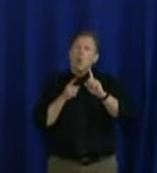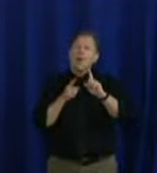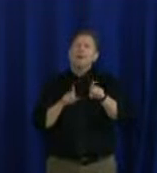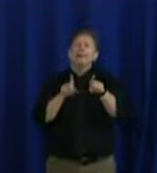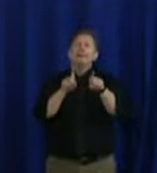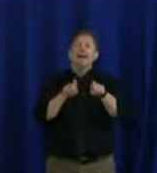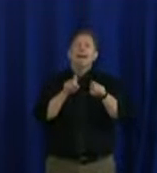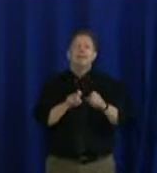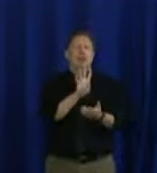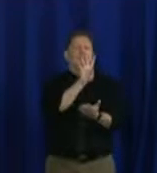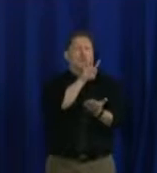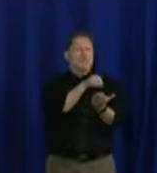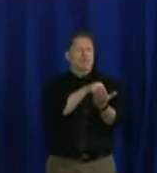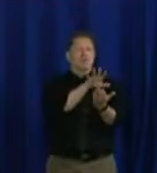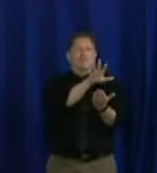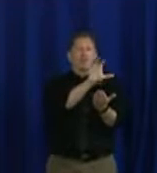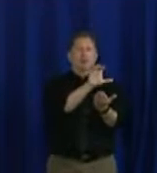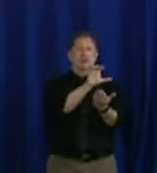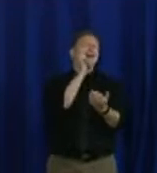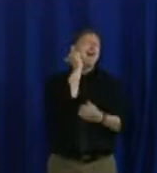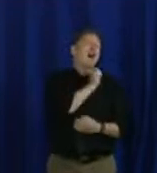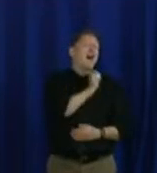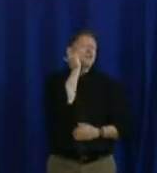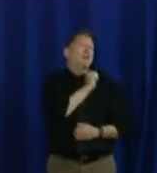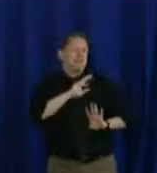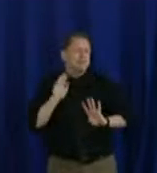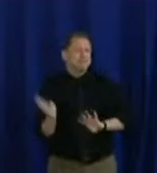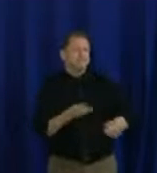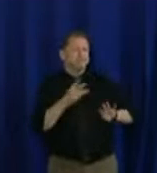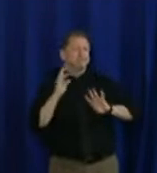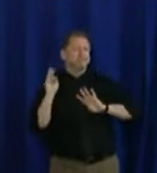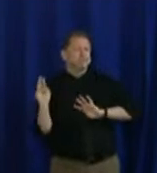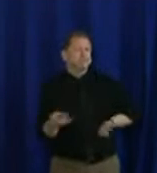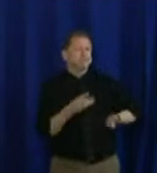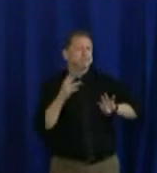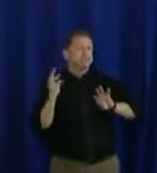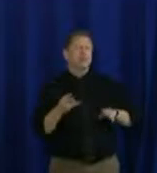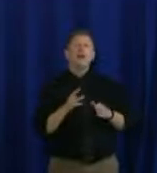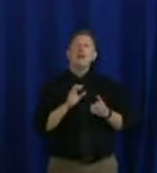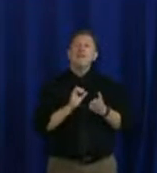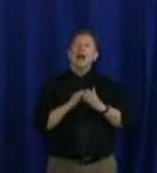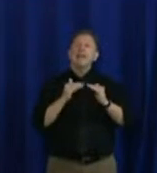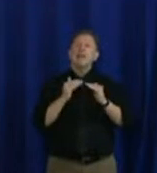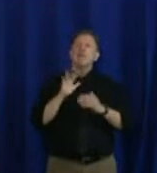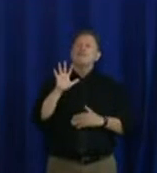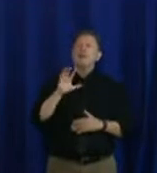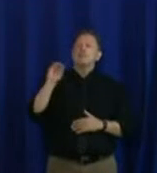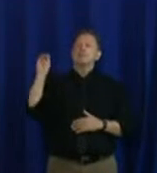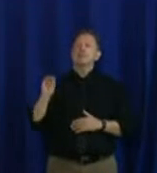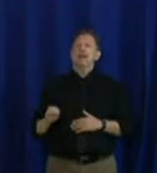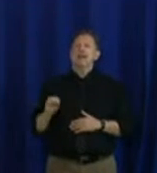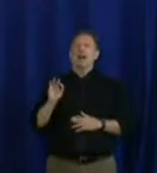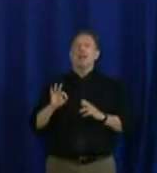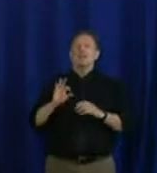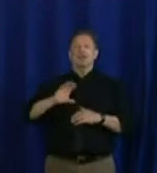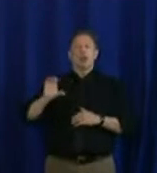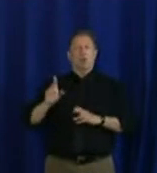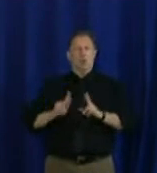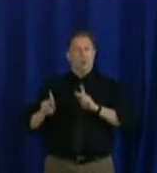least 4,500 tests per day. That means that we're testing % of Chicago residents per month. Our current average is at